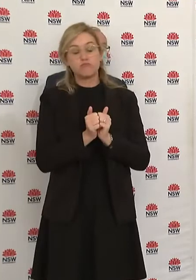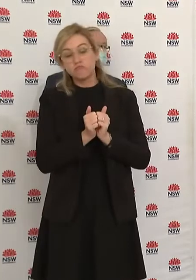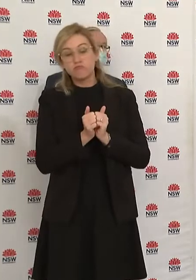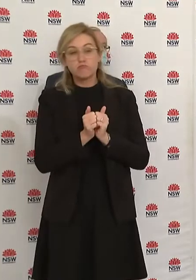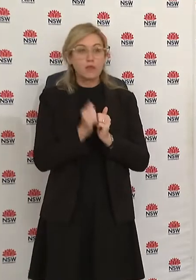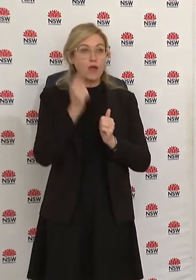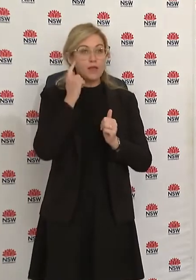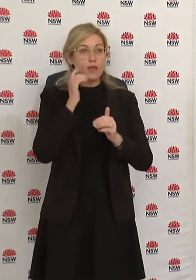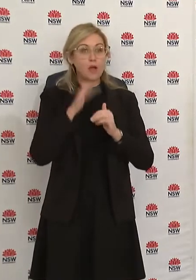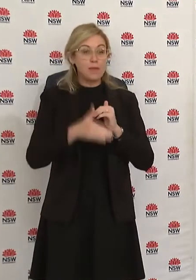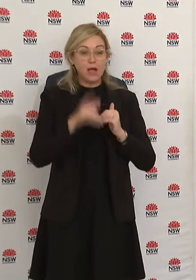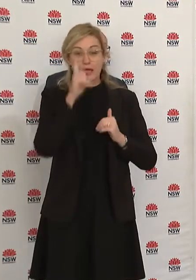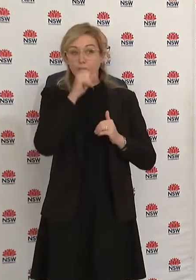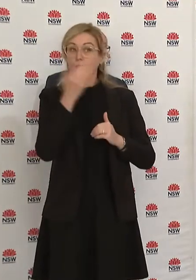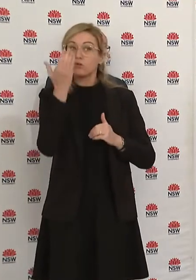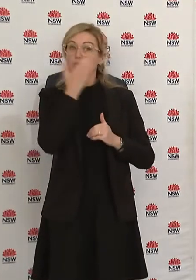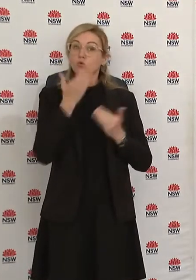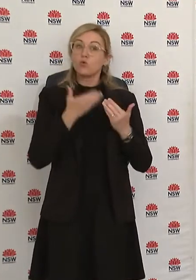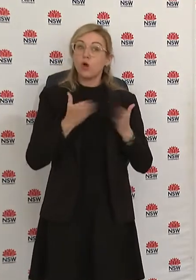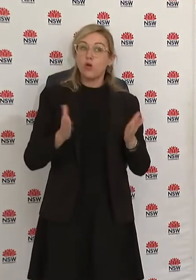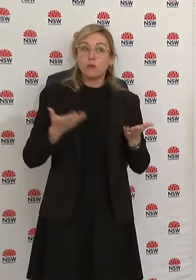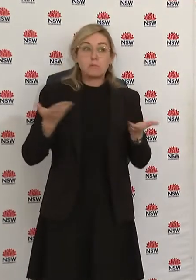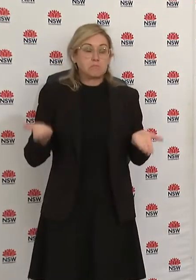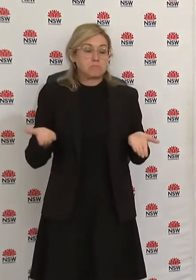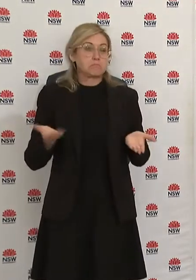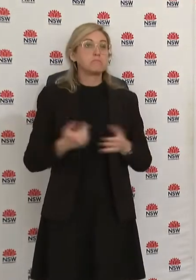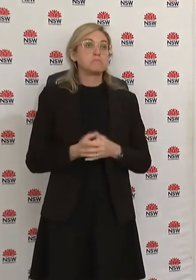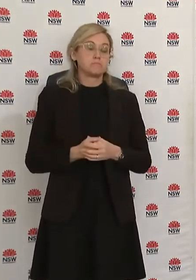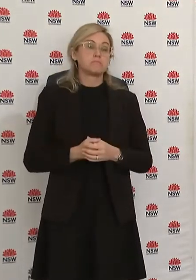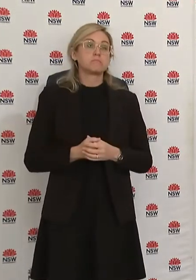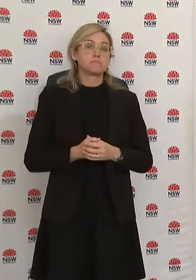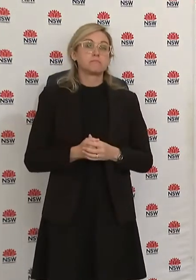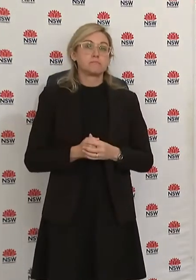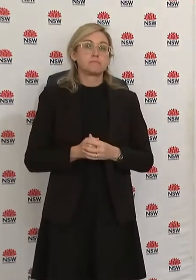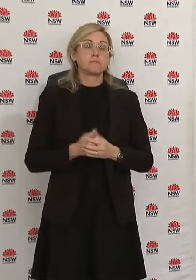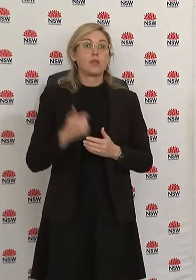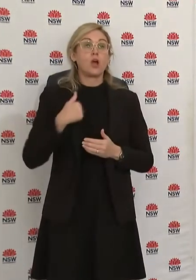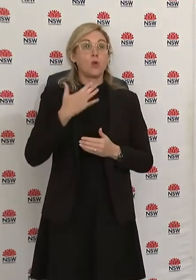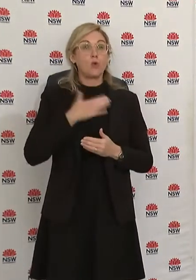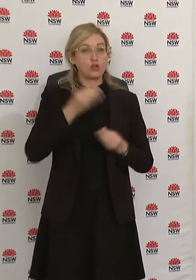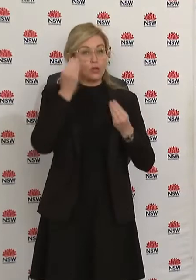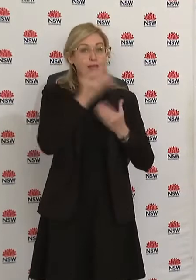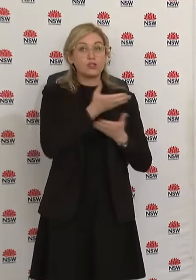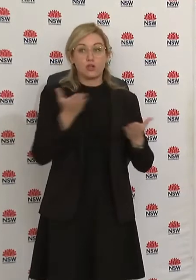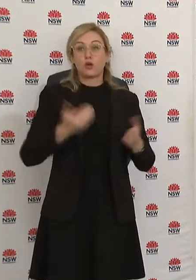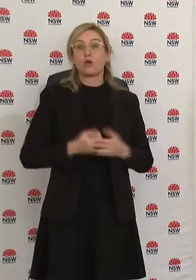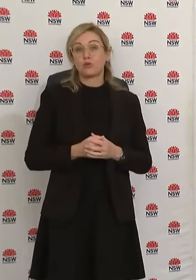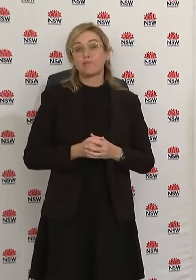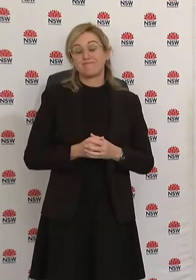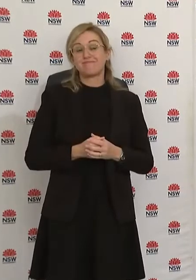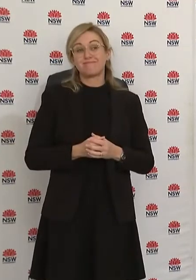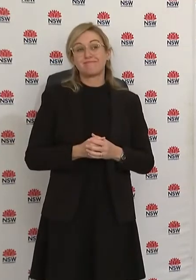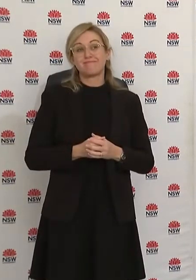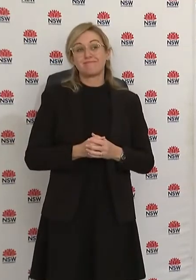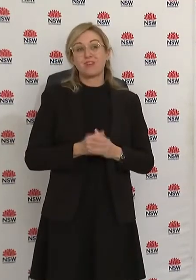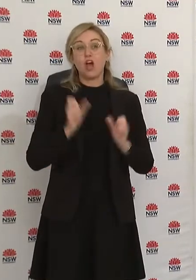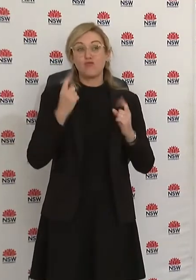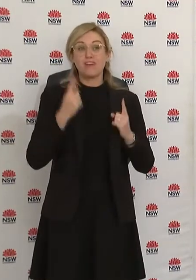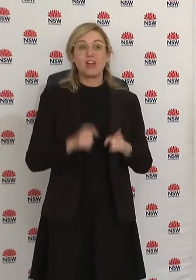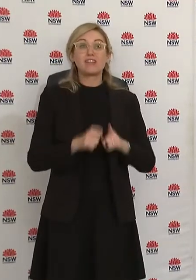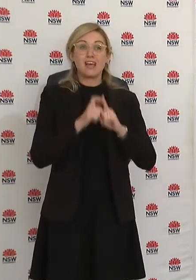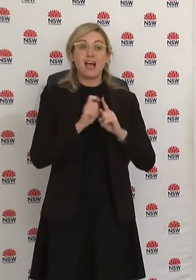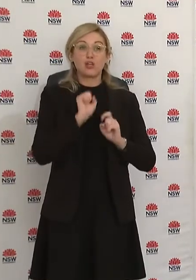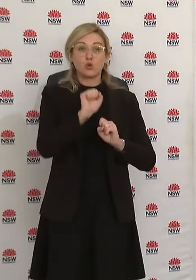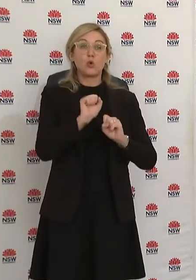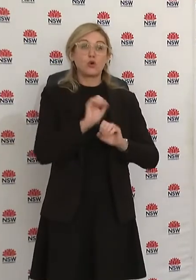in relation to schools? And I just want to let the community know I understand how hard it is to do the homeschooling, but